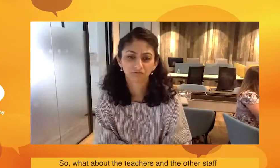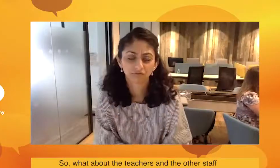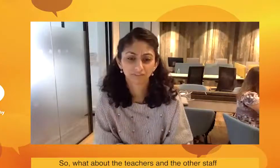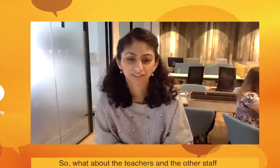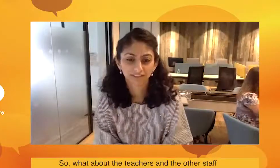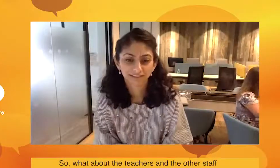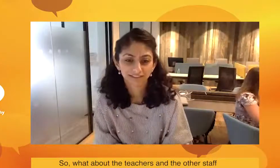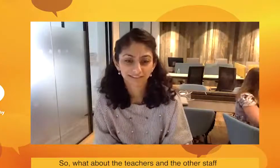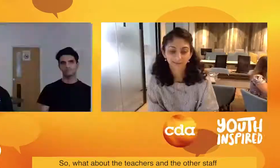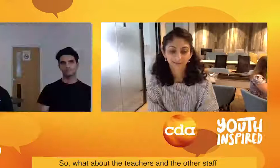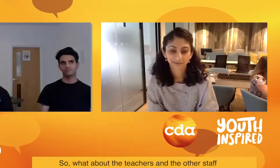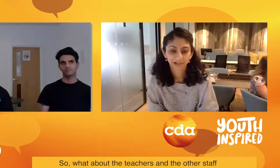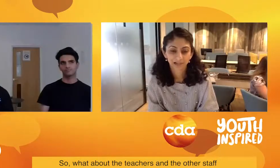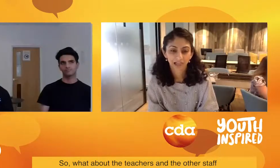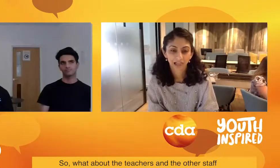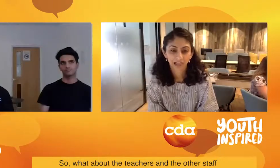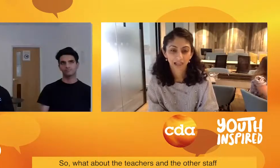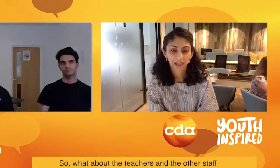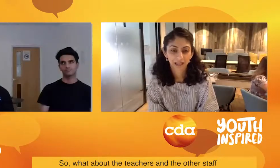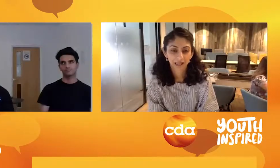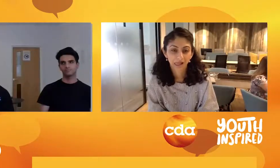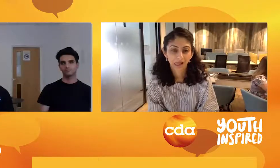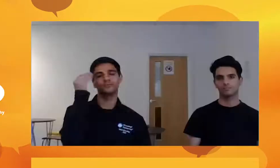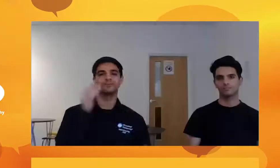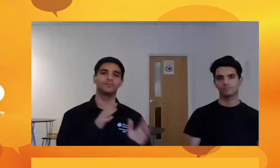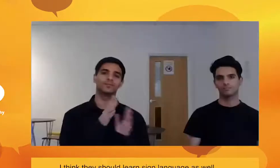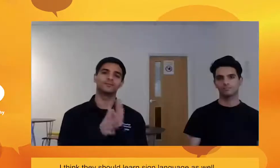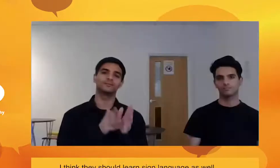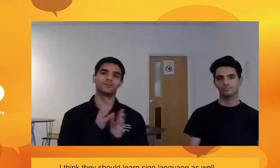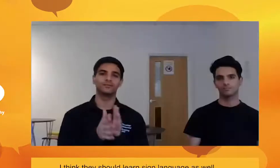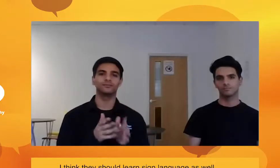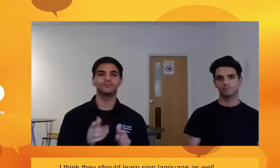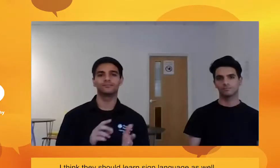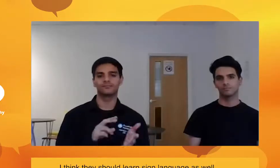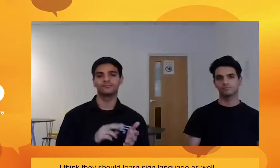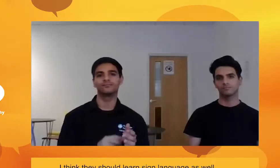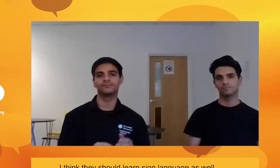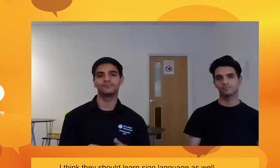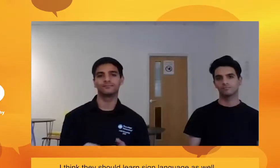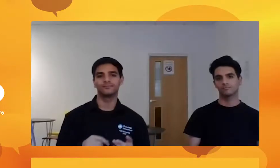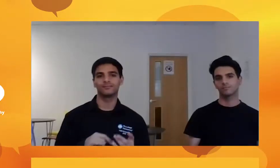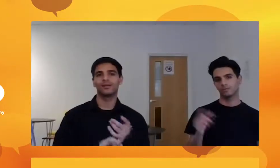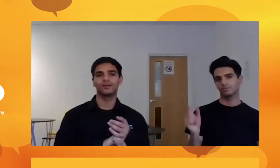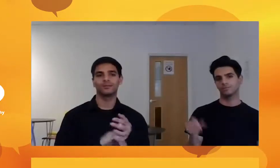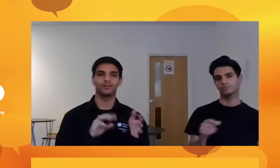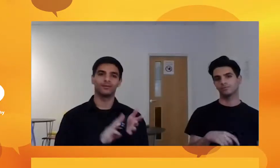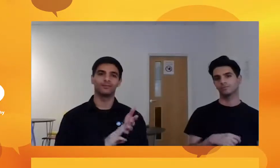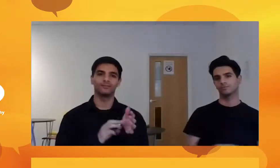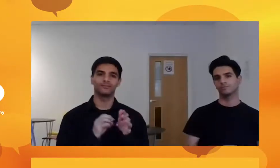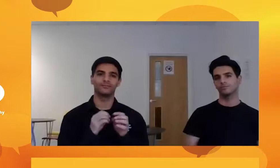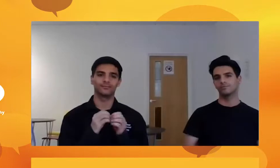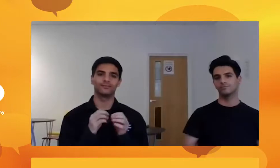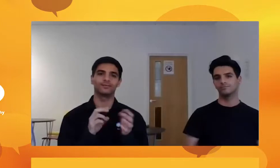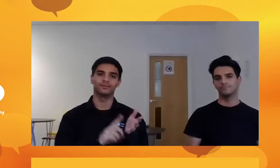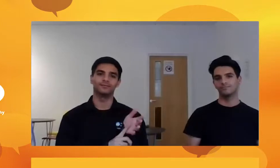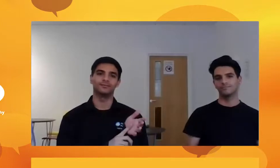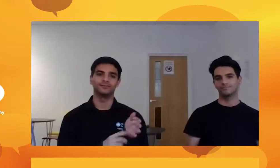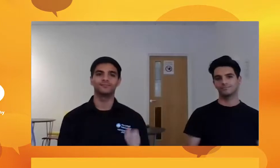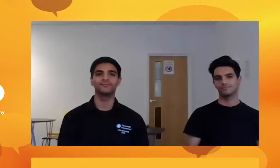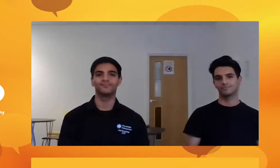So what about the teachers and the other staff? What could they do to improve? I think they should learn sign language as well.